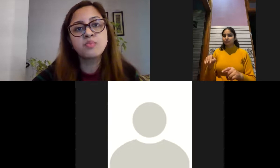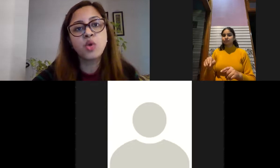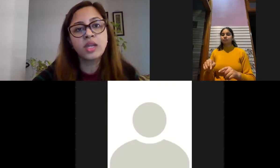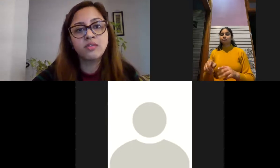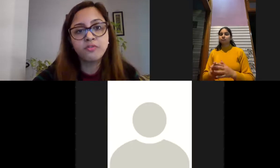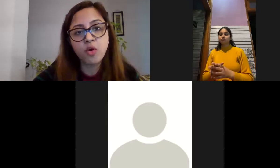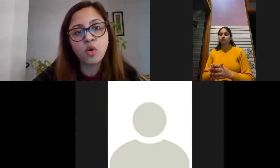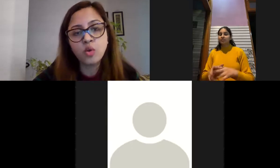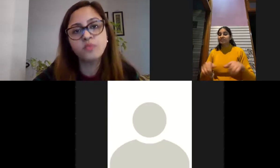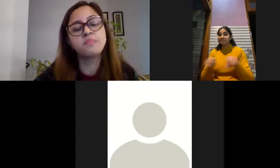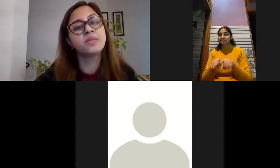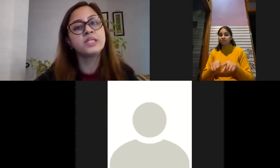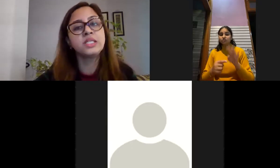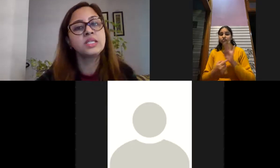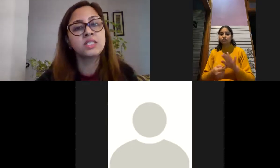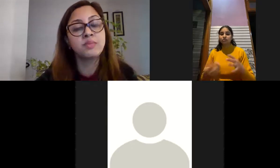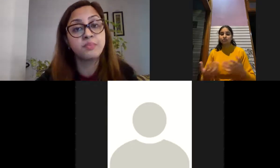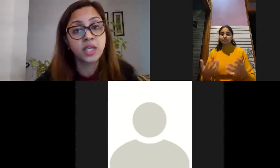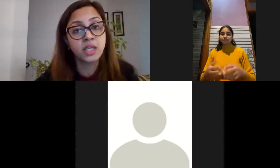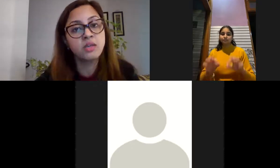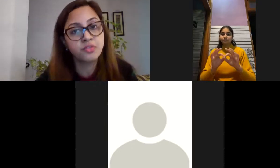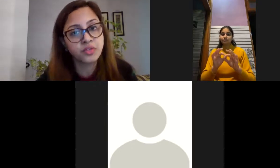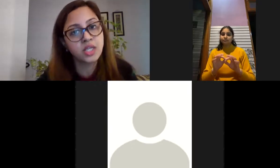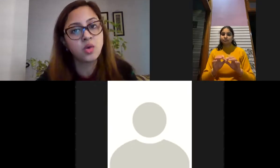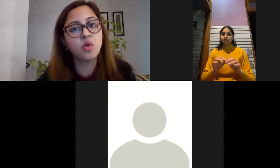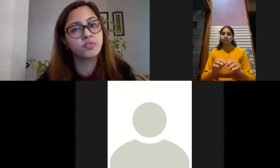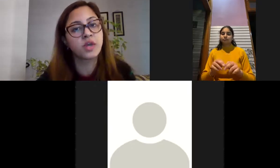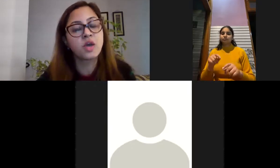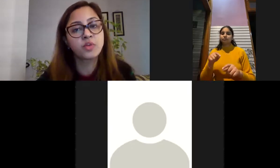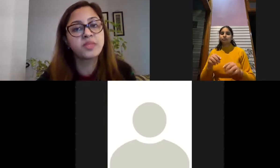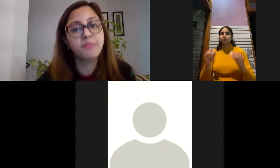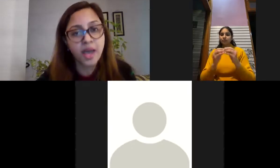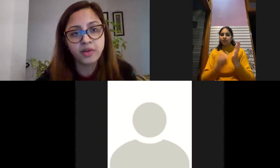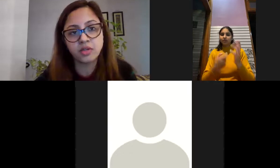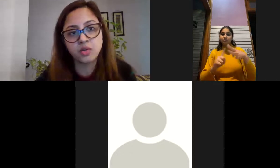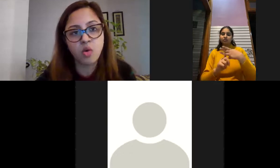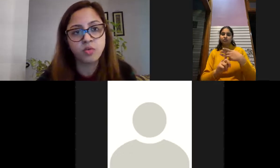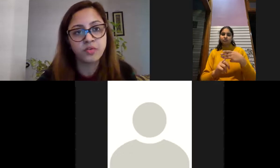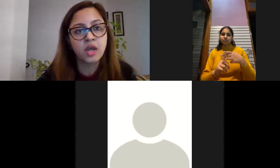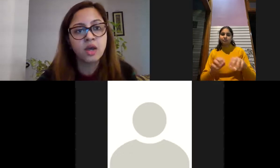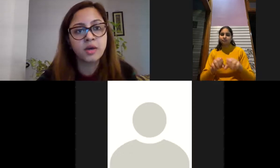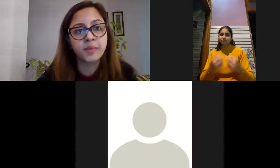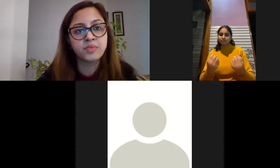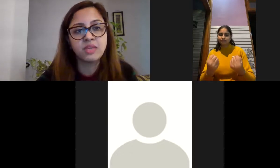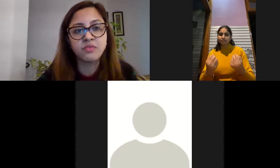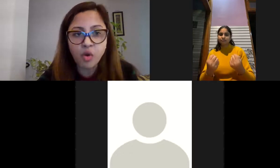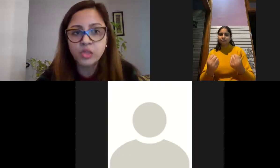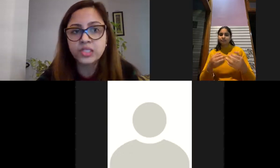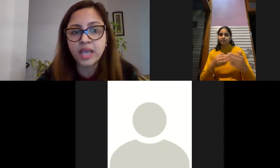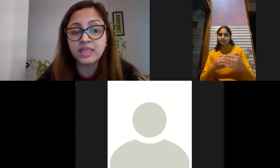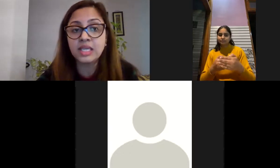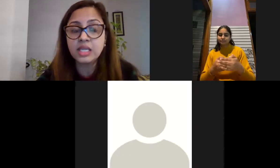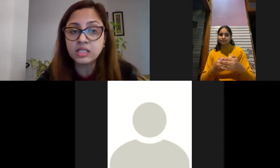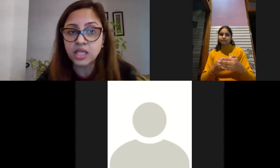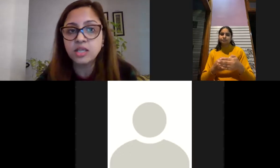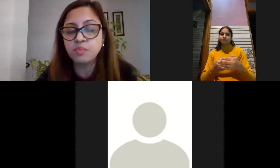The symbolic fall of the building is the breaking free from the barrier of the walls